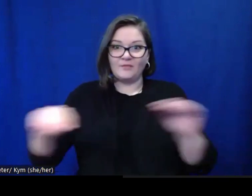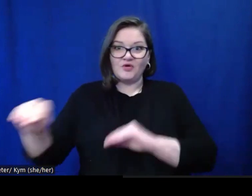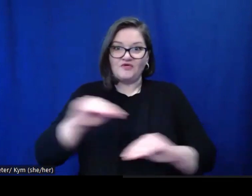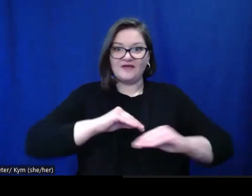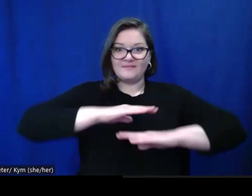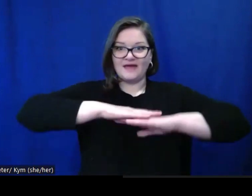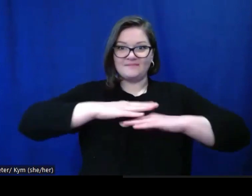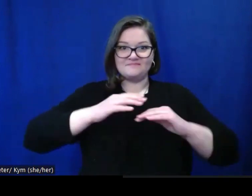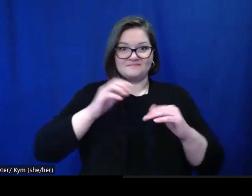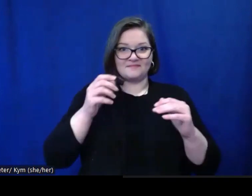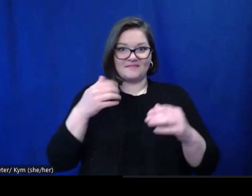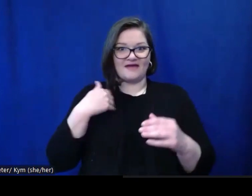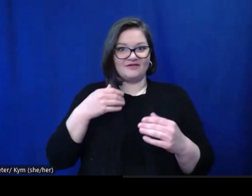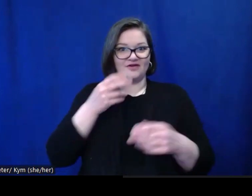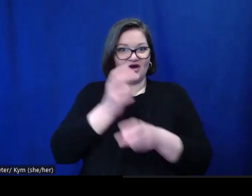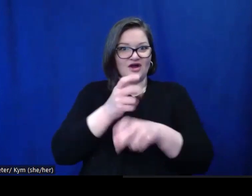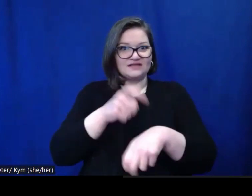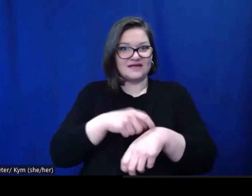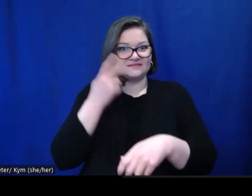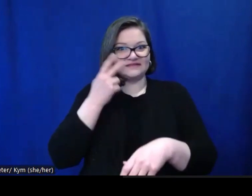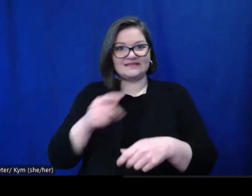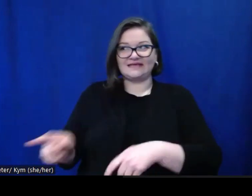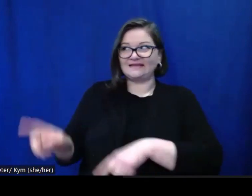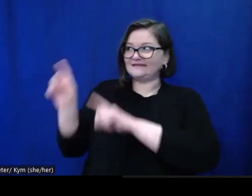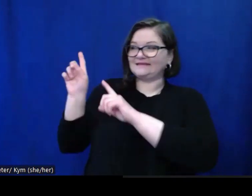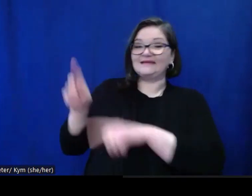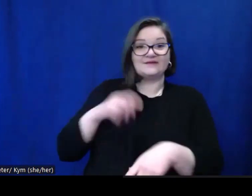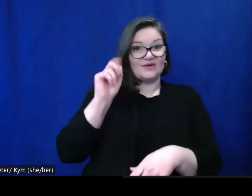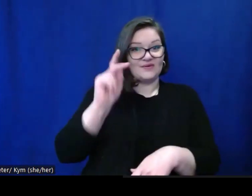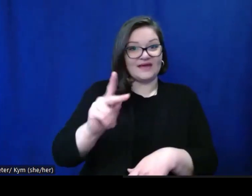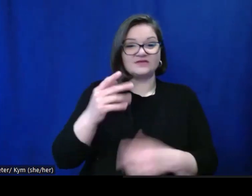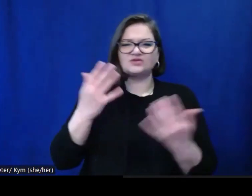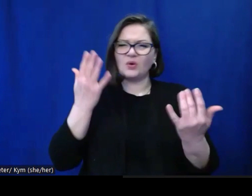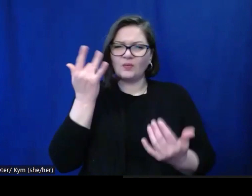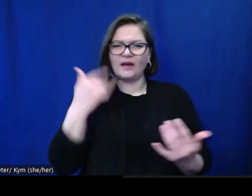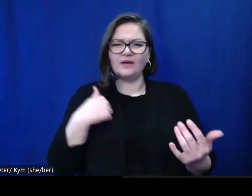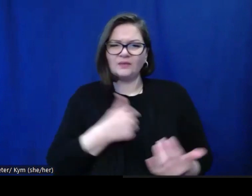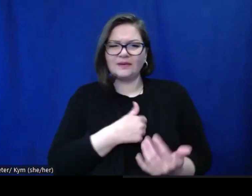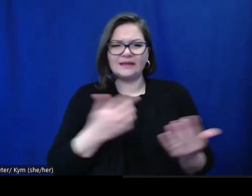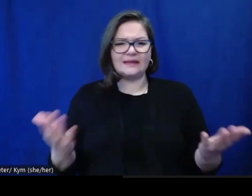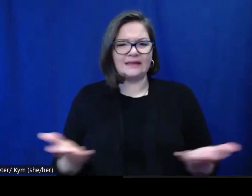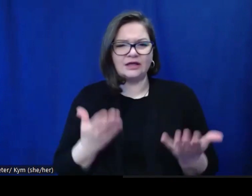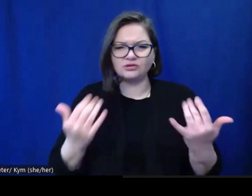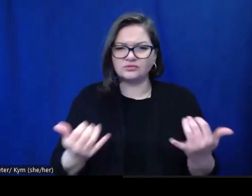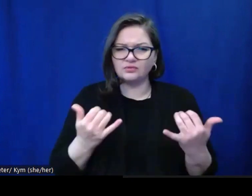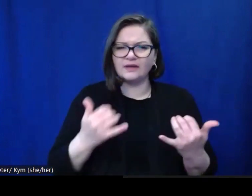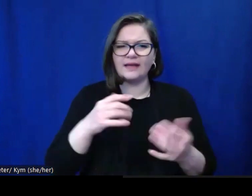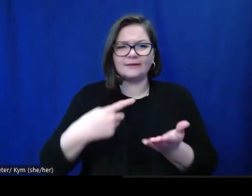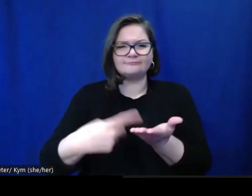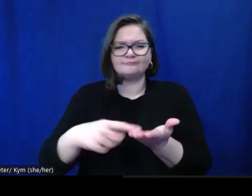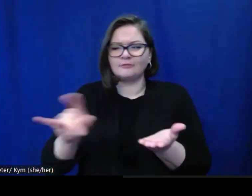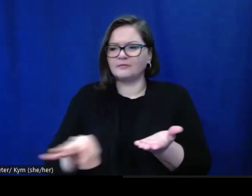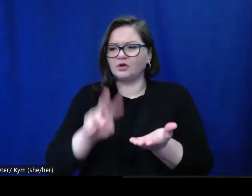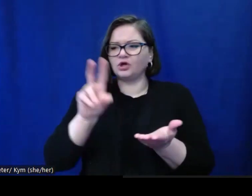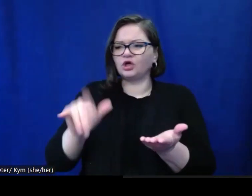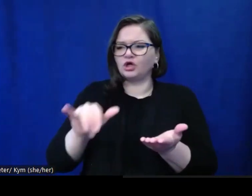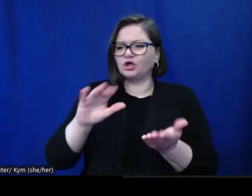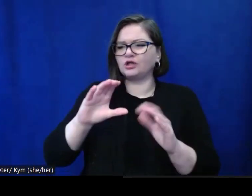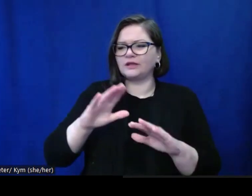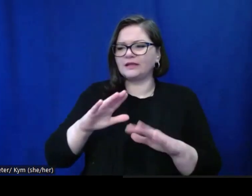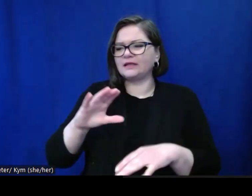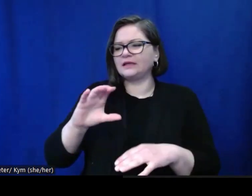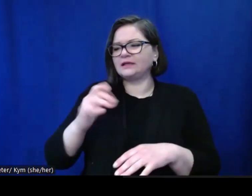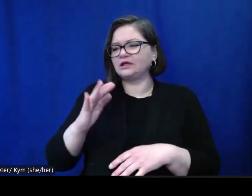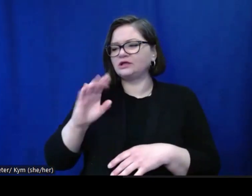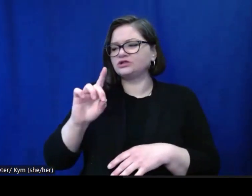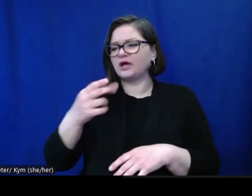here. There we go. So why are we here today talking about early childhood mental health and